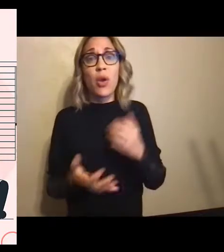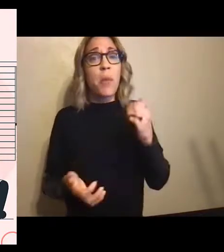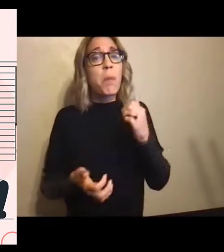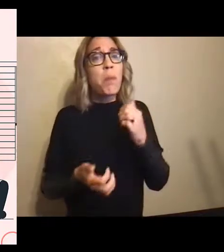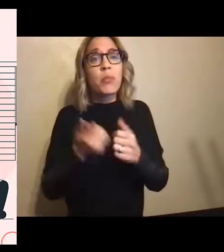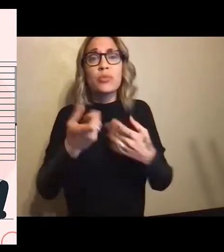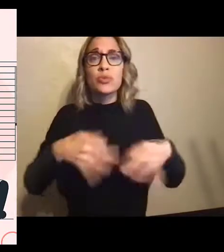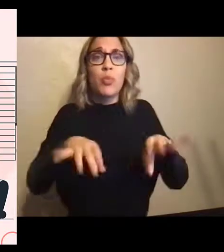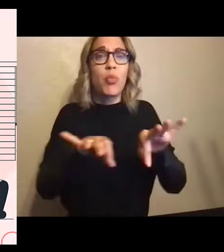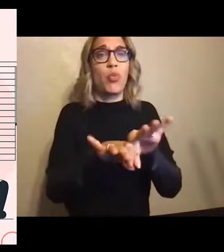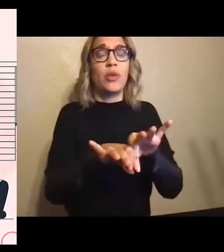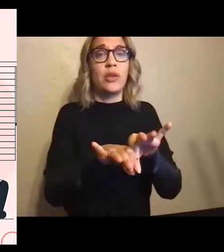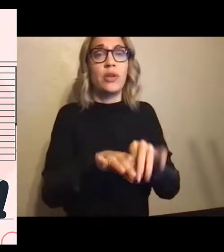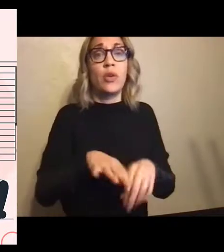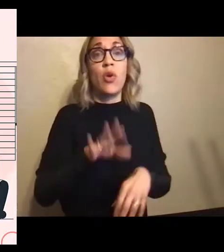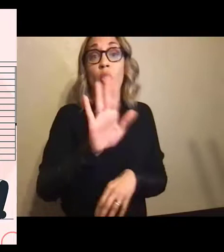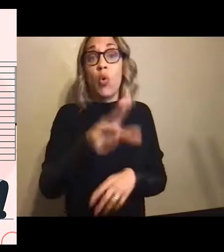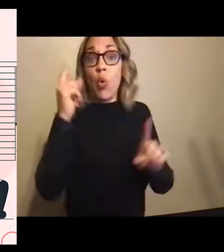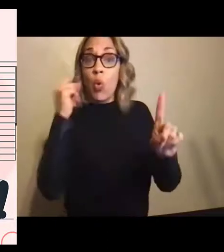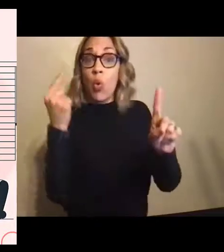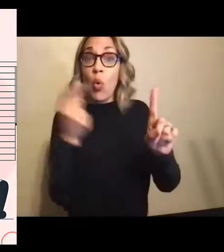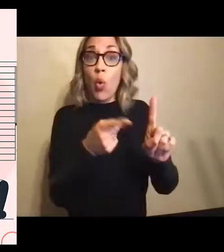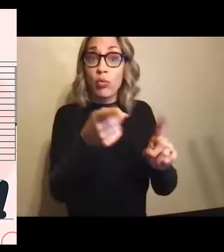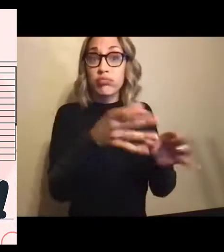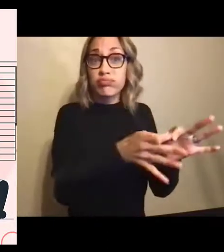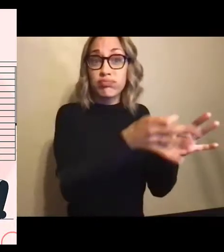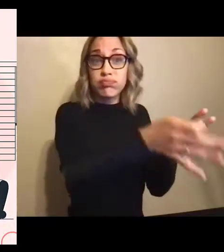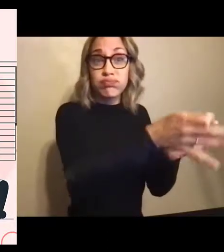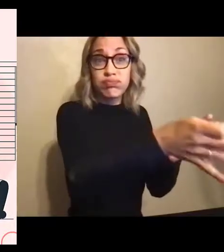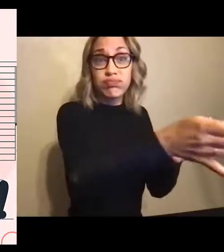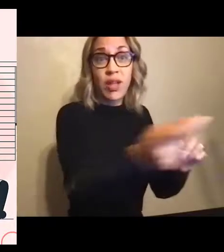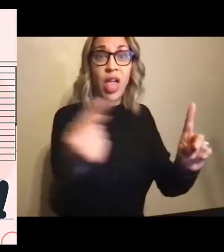confident. And most importantly,